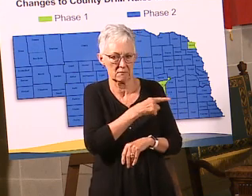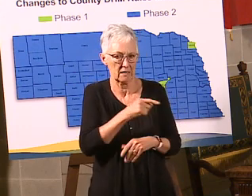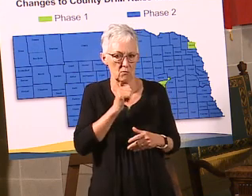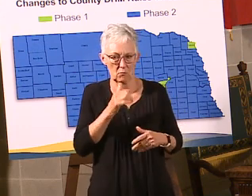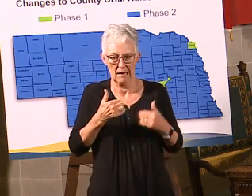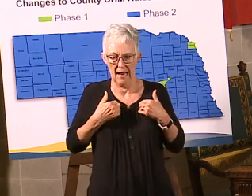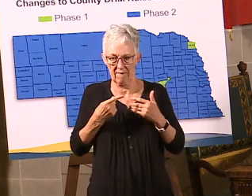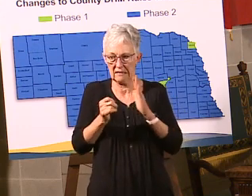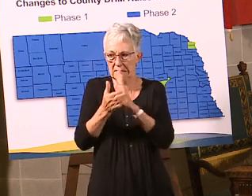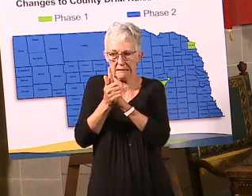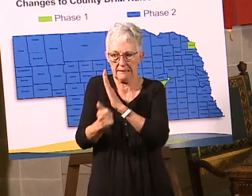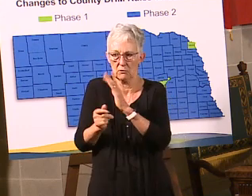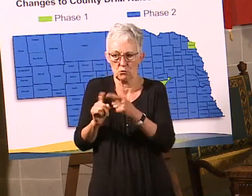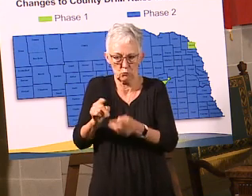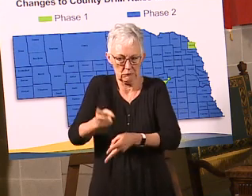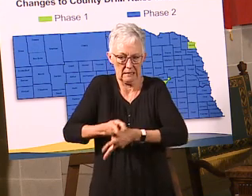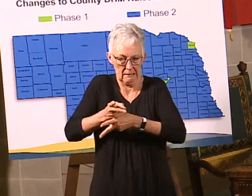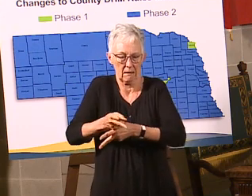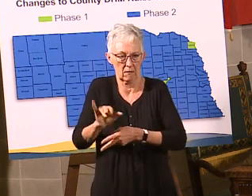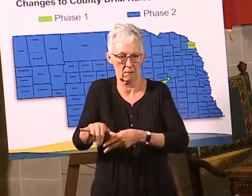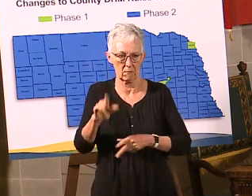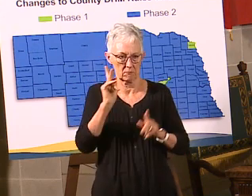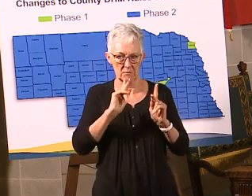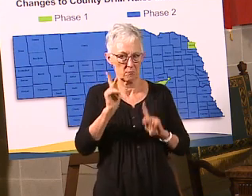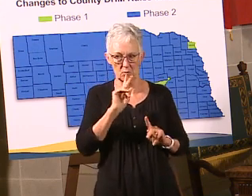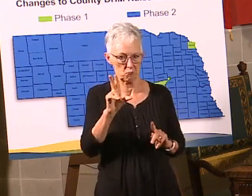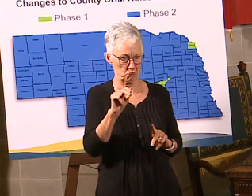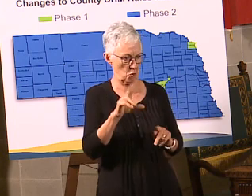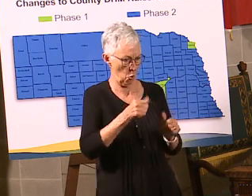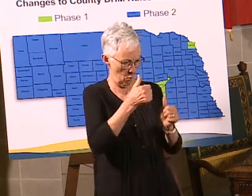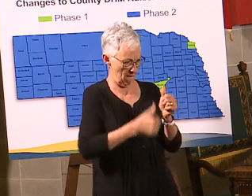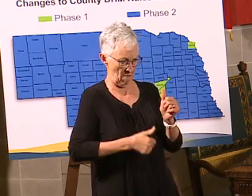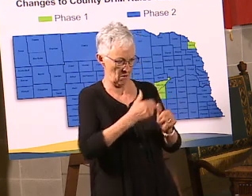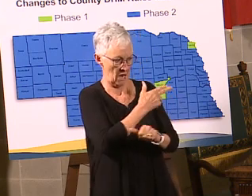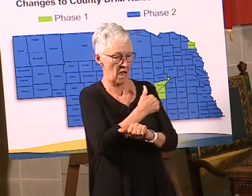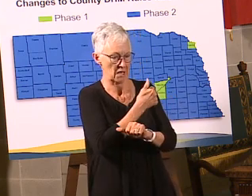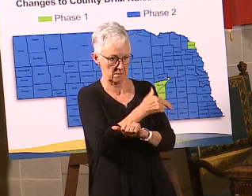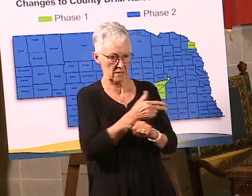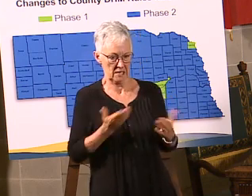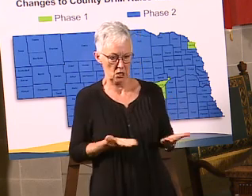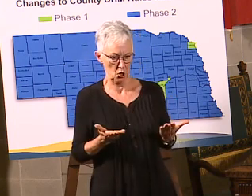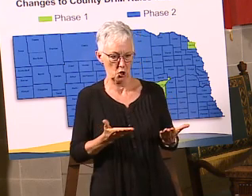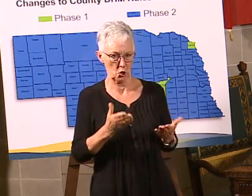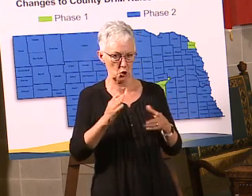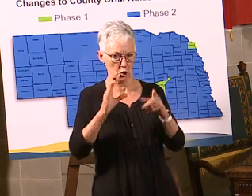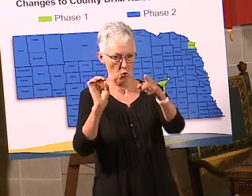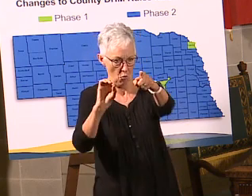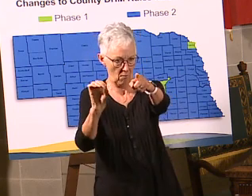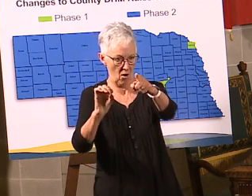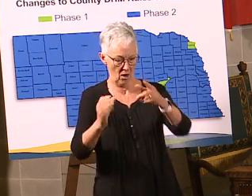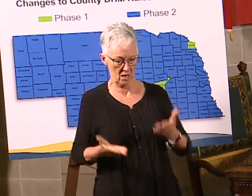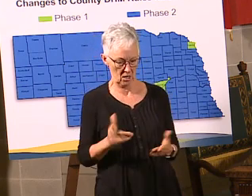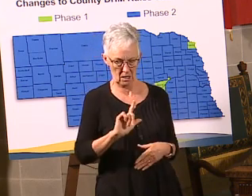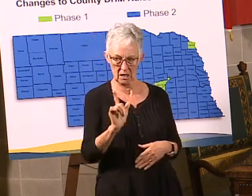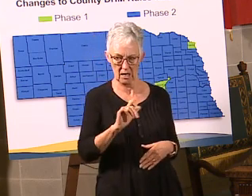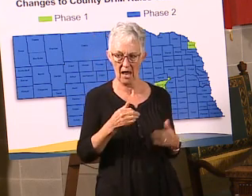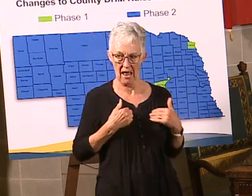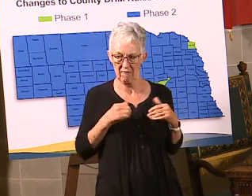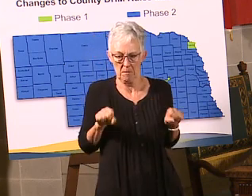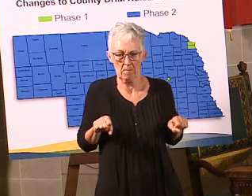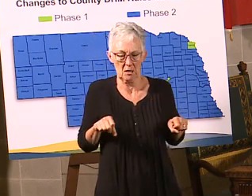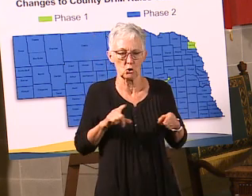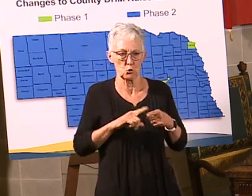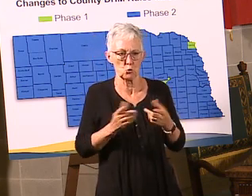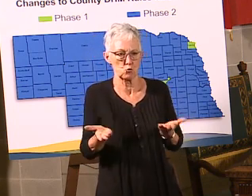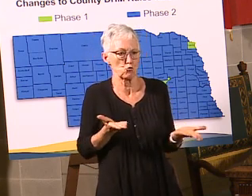Douglas County, Lincoln, Lancaster, and Douglas County. They've been doing so since the beginning. So, and